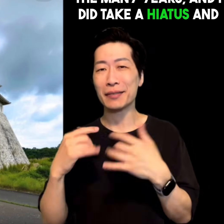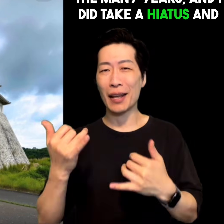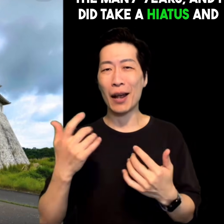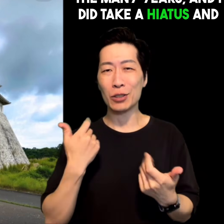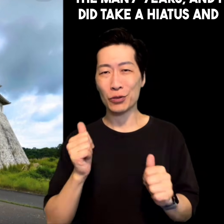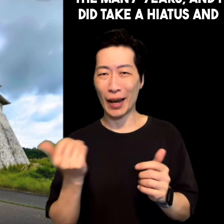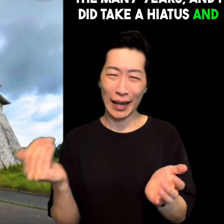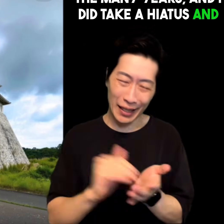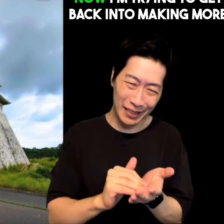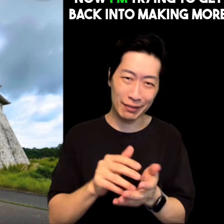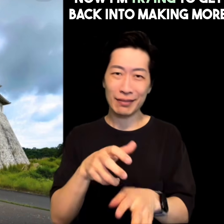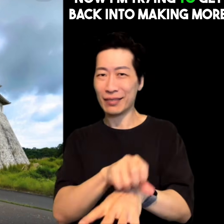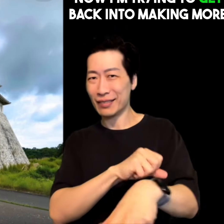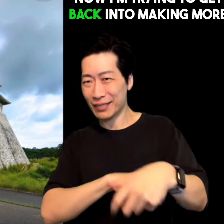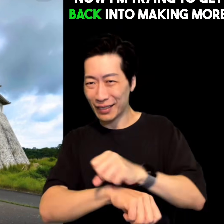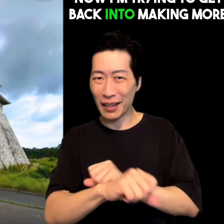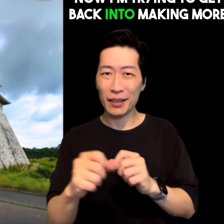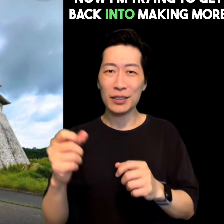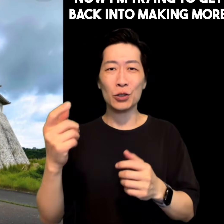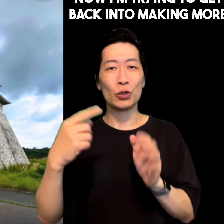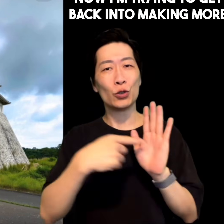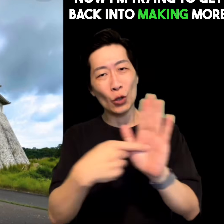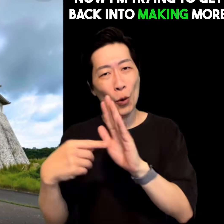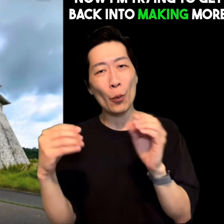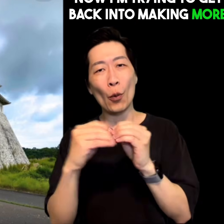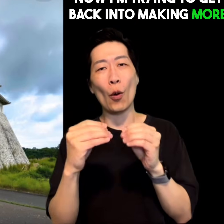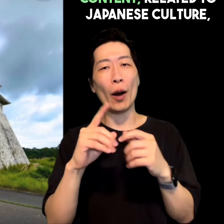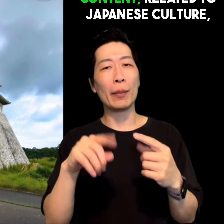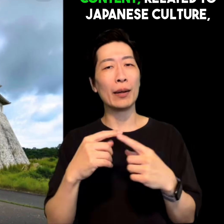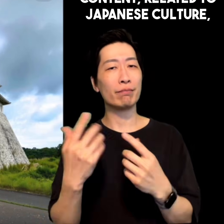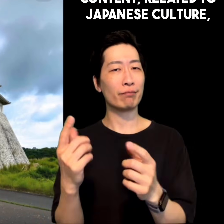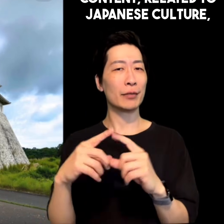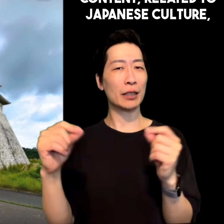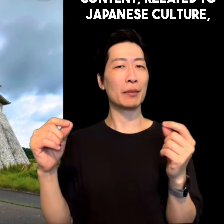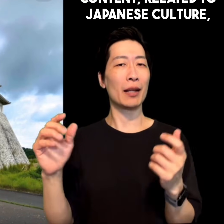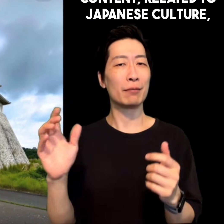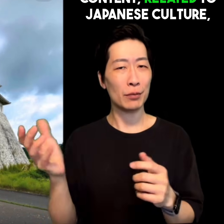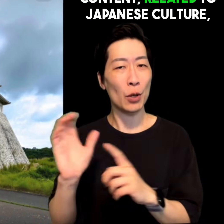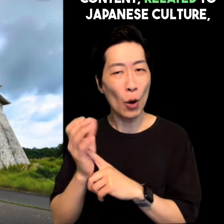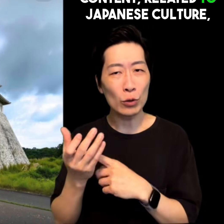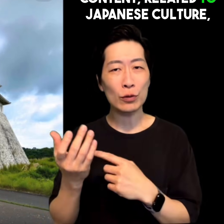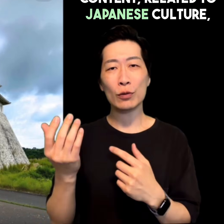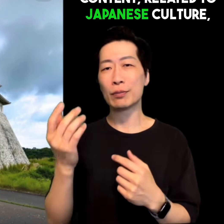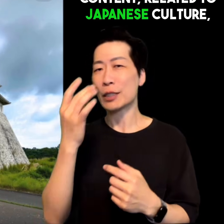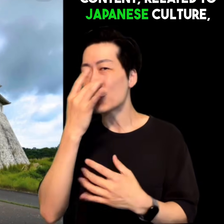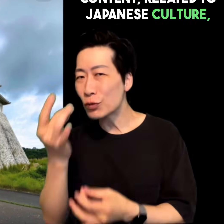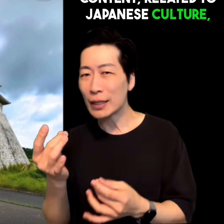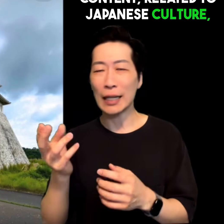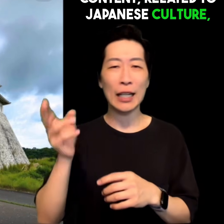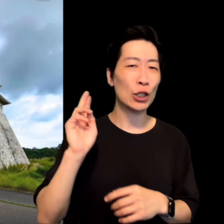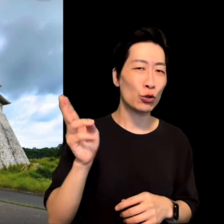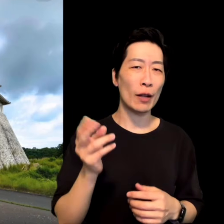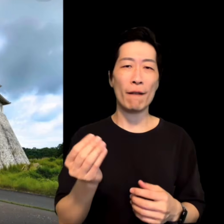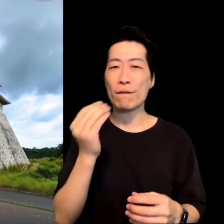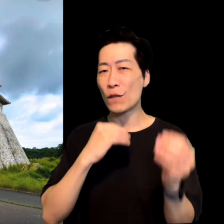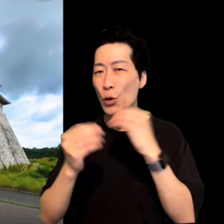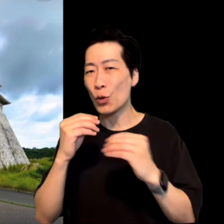a hiatus, and now I'm trying to get back into making more content related to Japanese